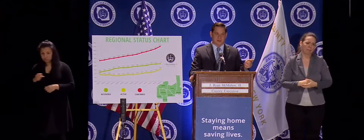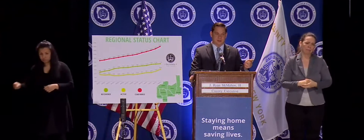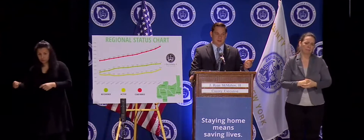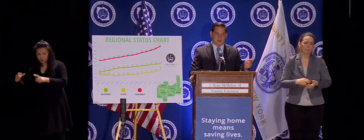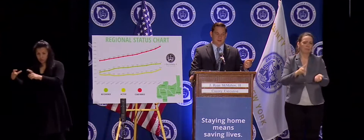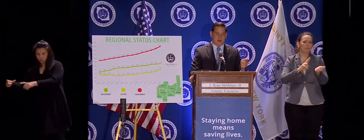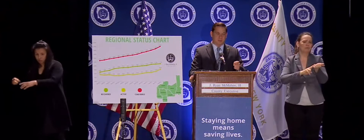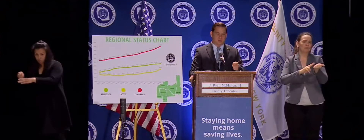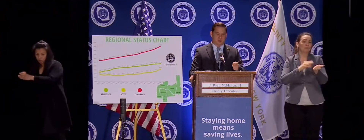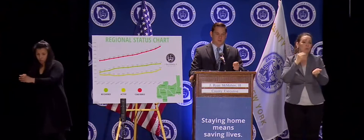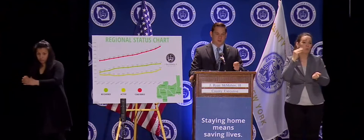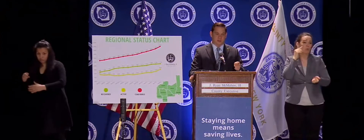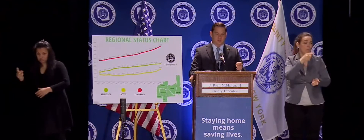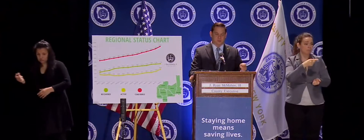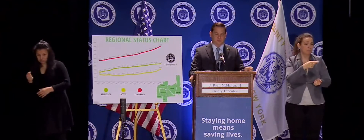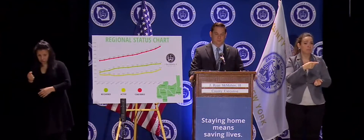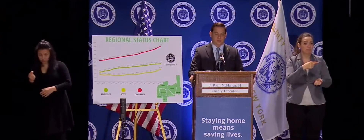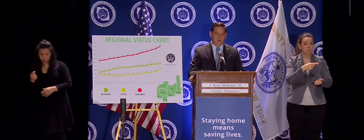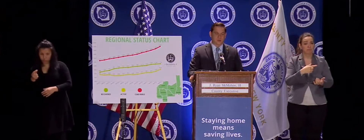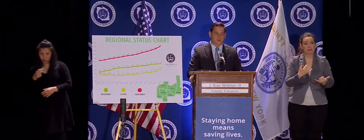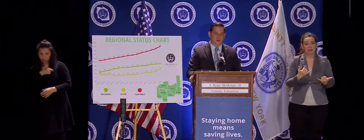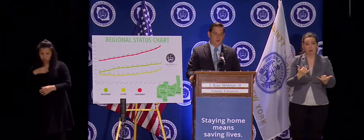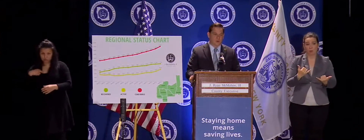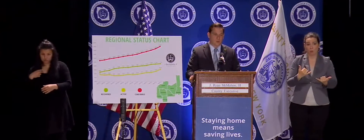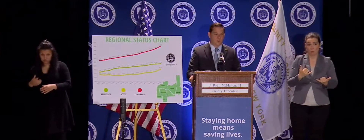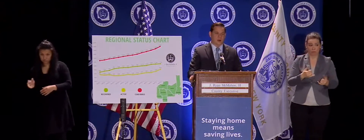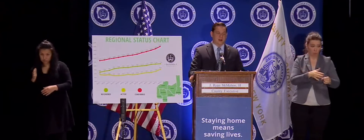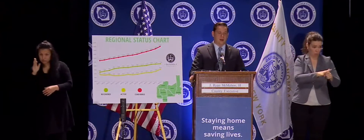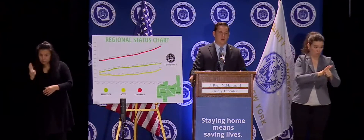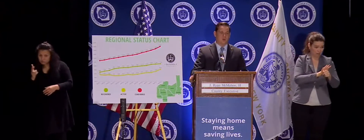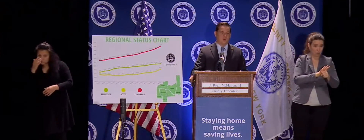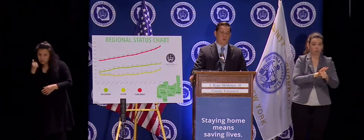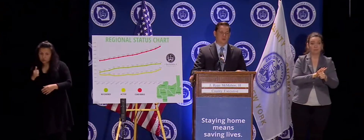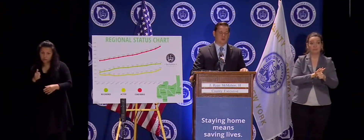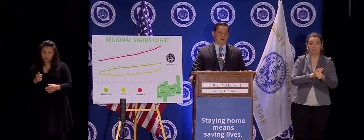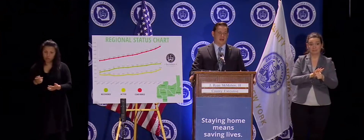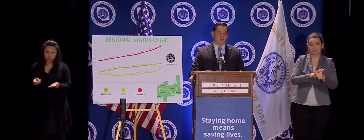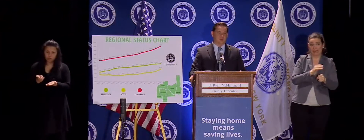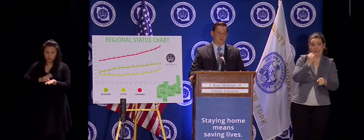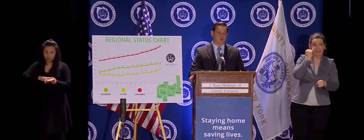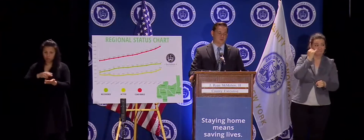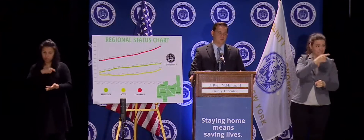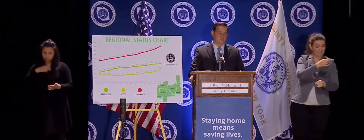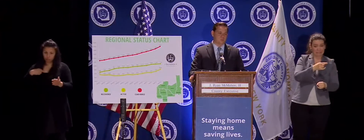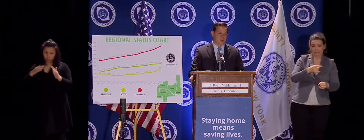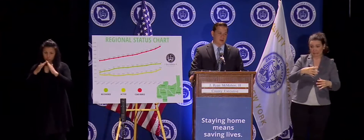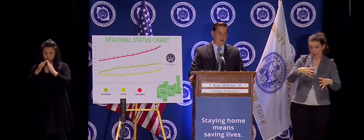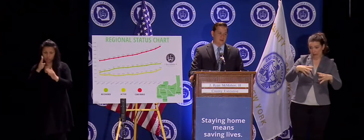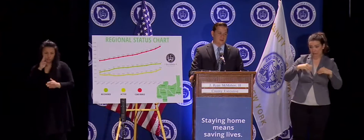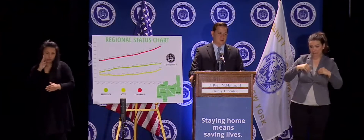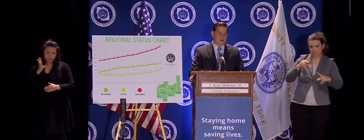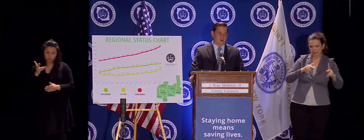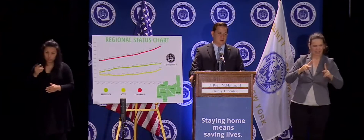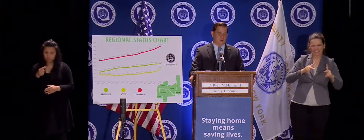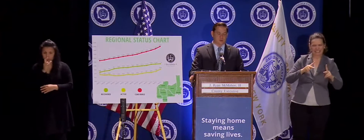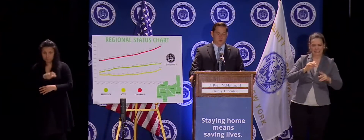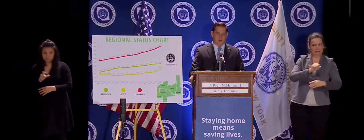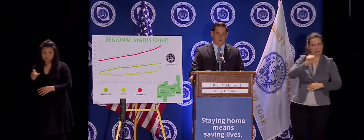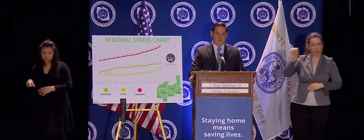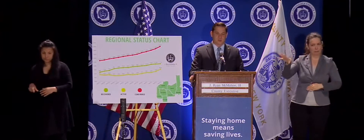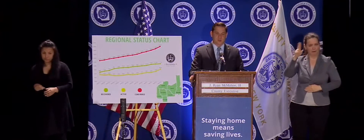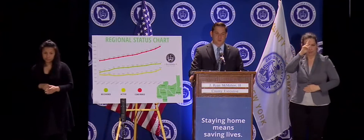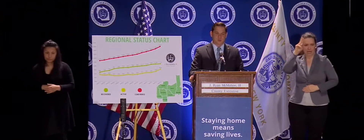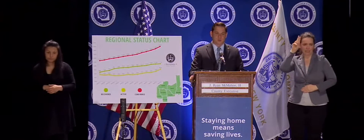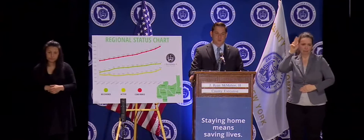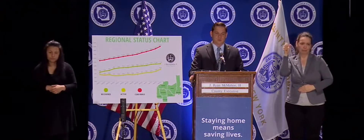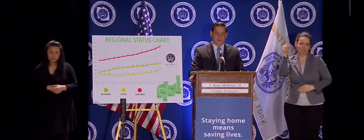asymptomatic, and dropping them off at the hospital. So right now we're working with our hospitals and our nursing